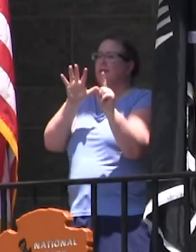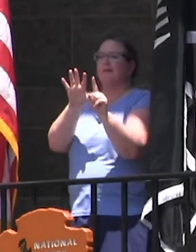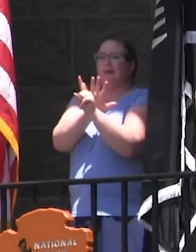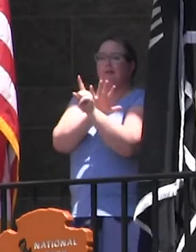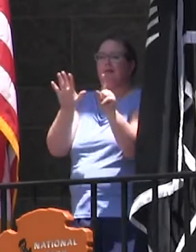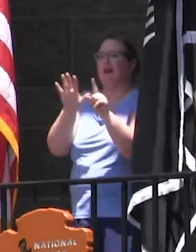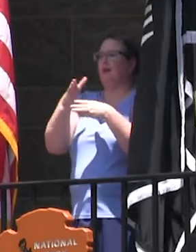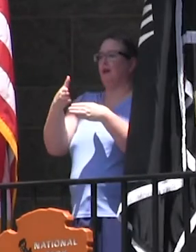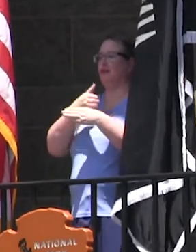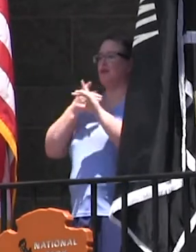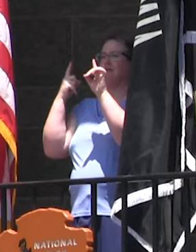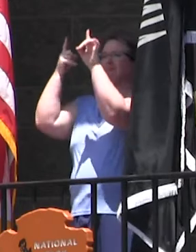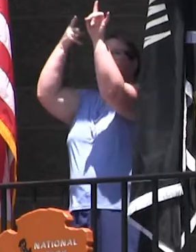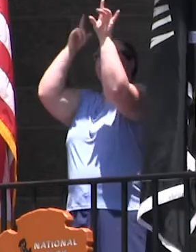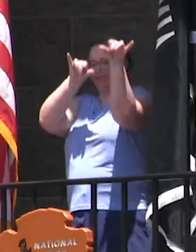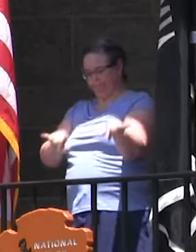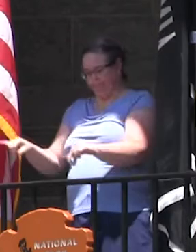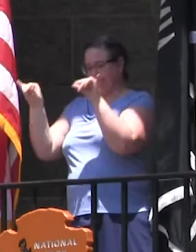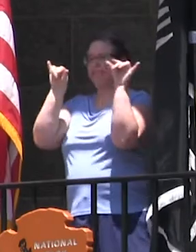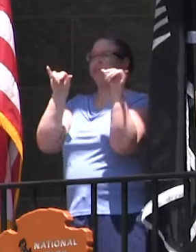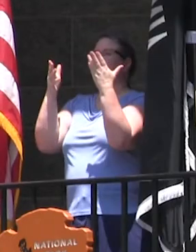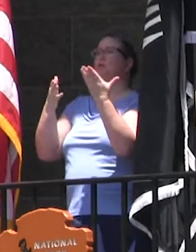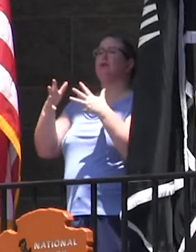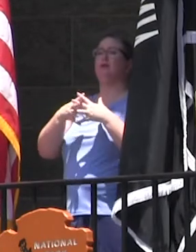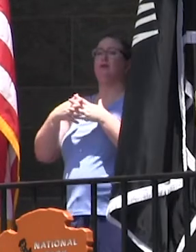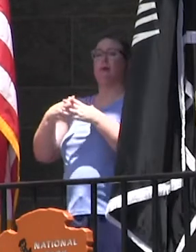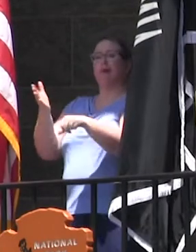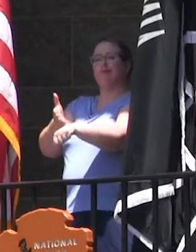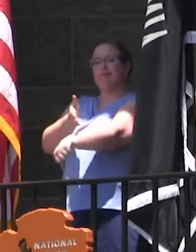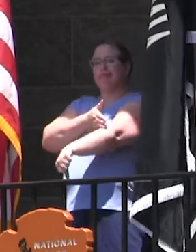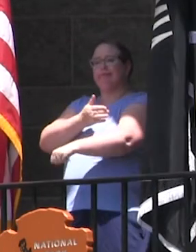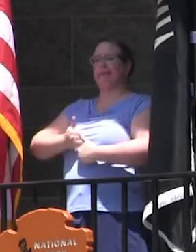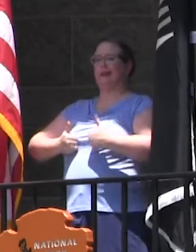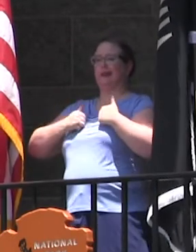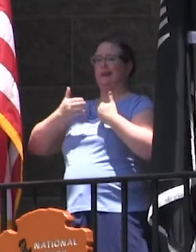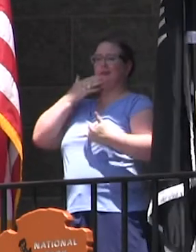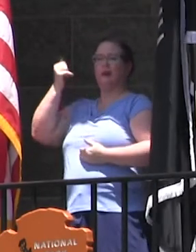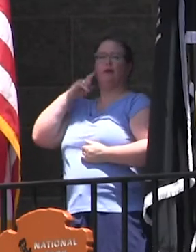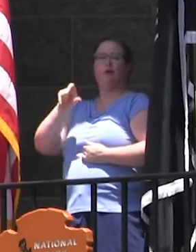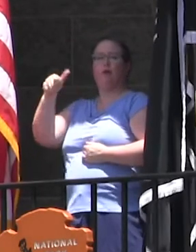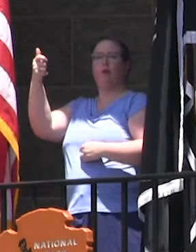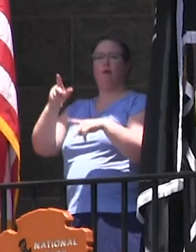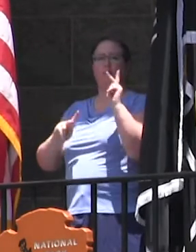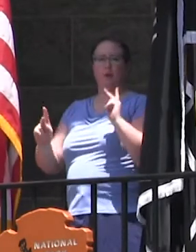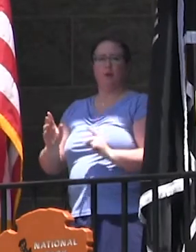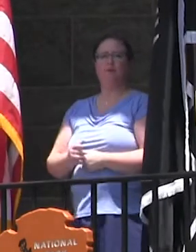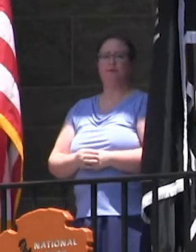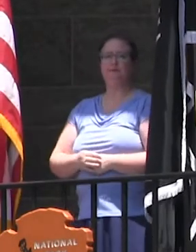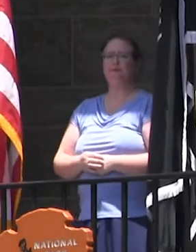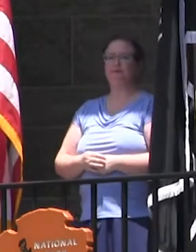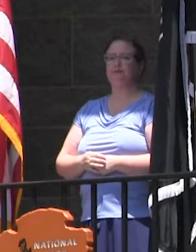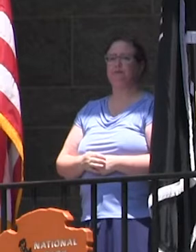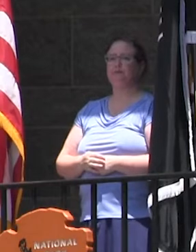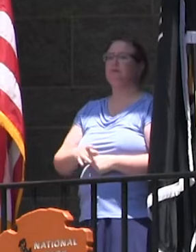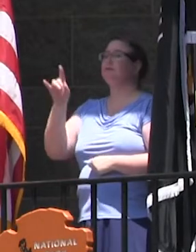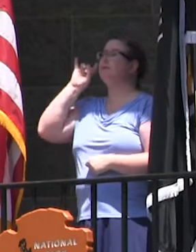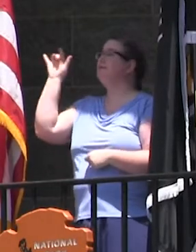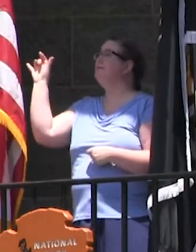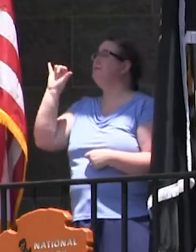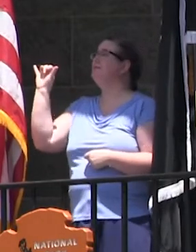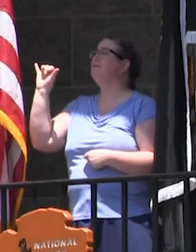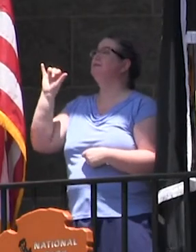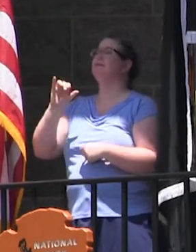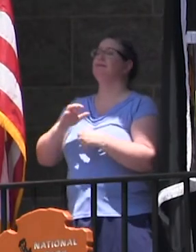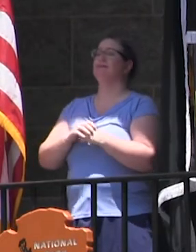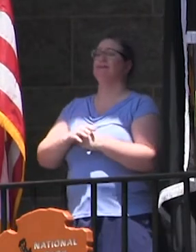they shared a common goal: to serve America and make life better for others. It was the same ethos that drove our